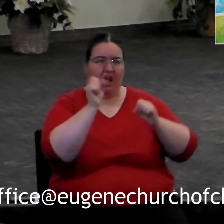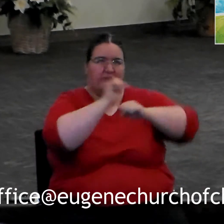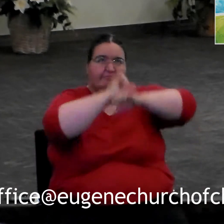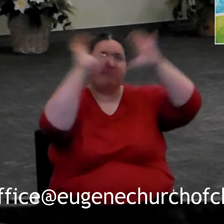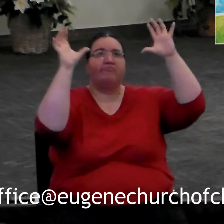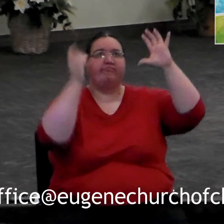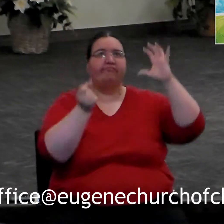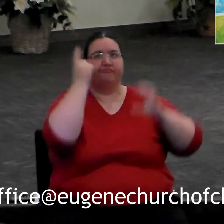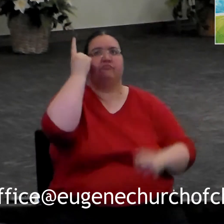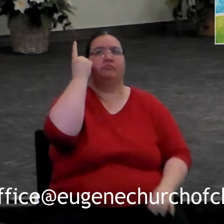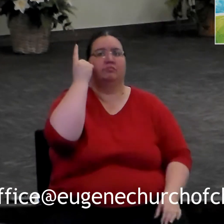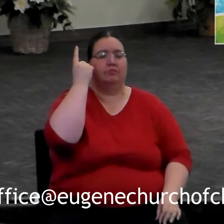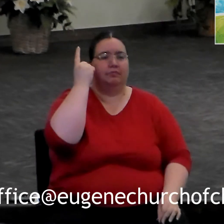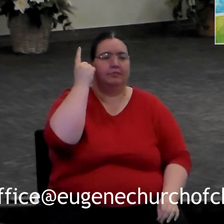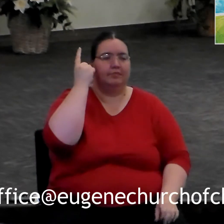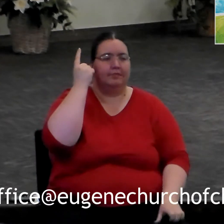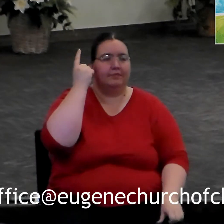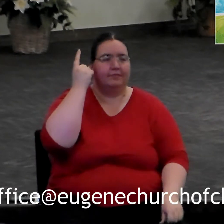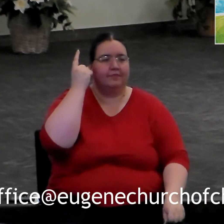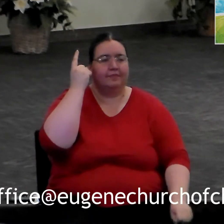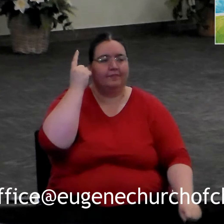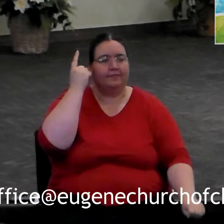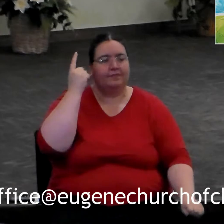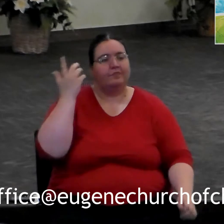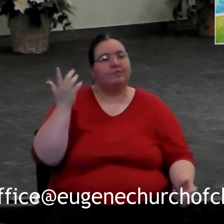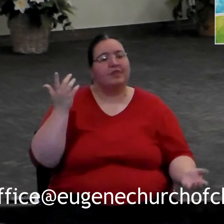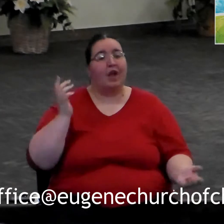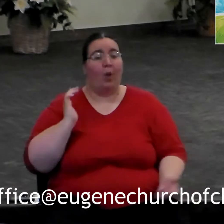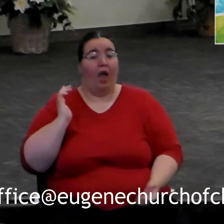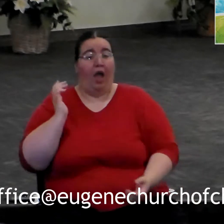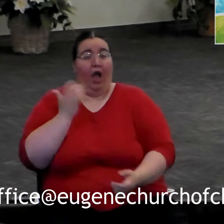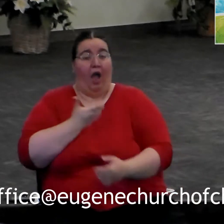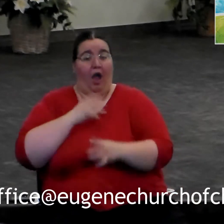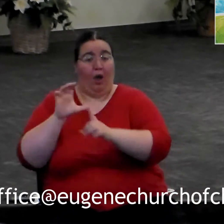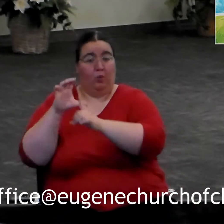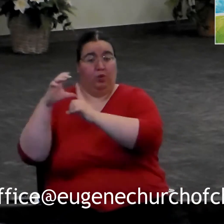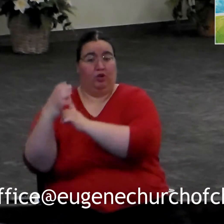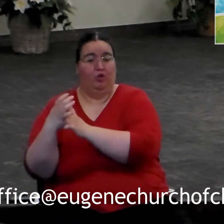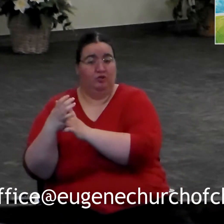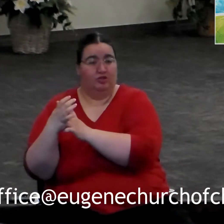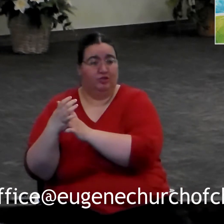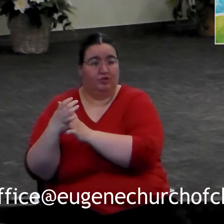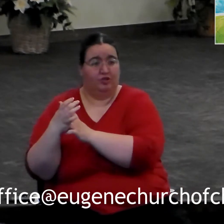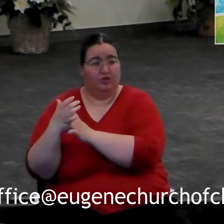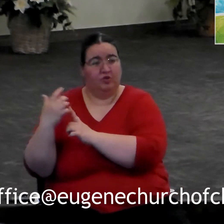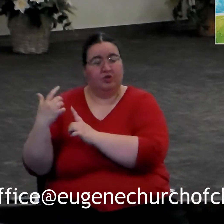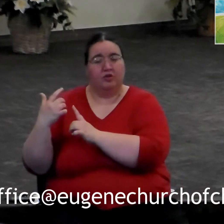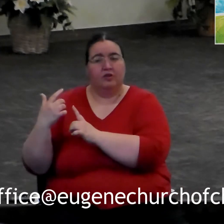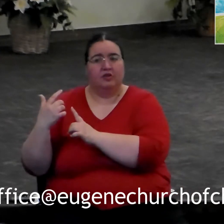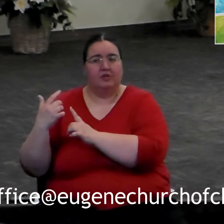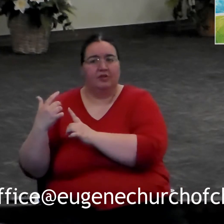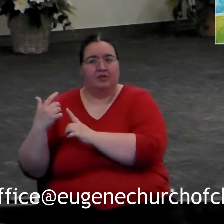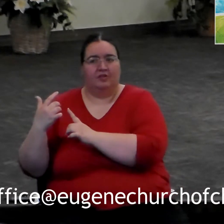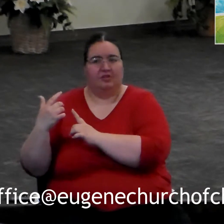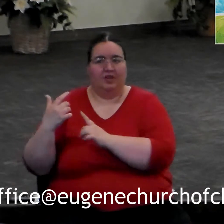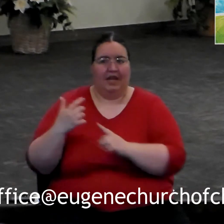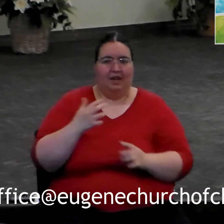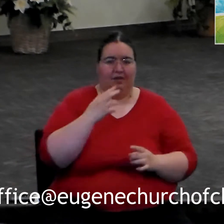we talk about things like cruel and unusual punishment and that's a negative. In the Roman world, that's a starting point. That's what you wanted to do. You wanted